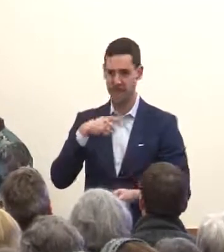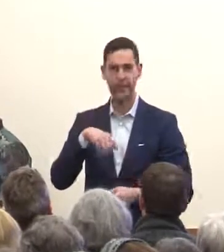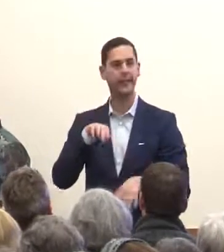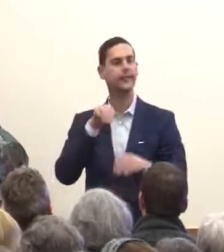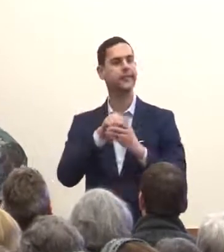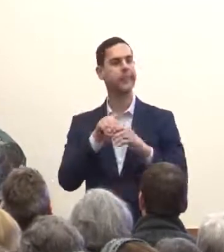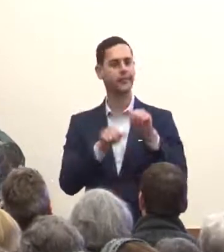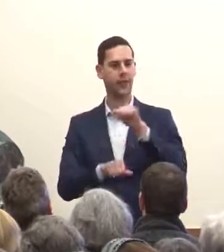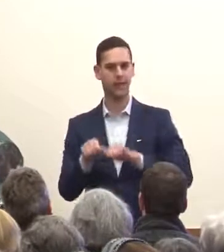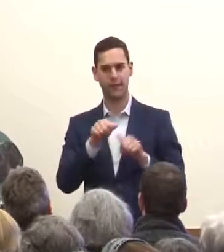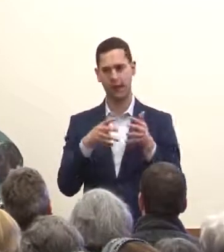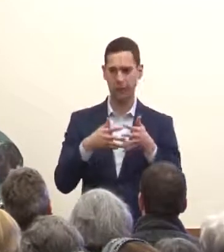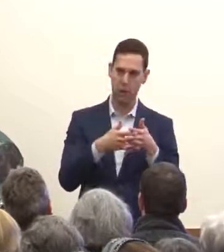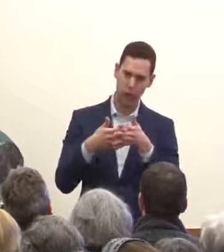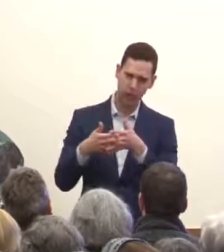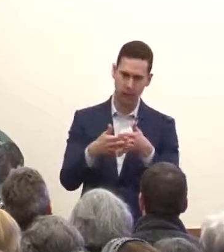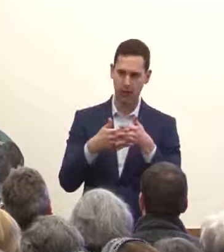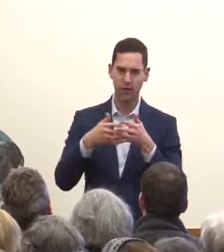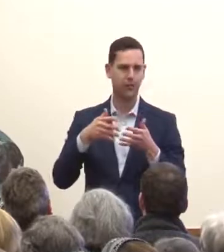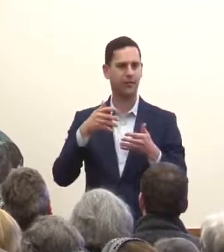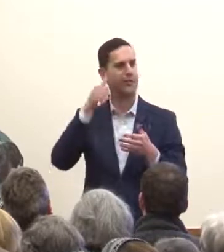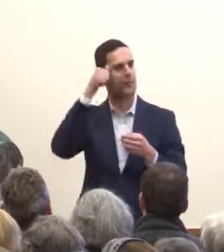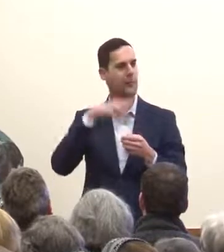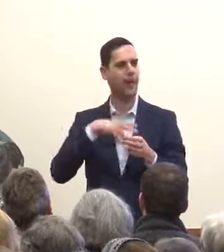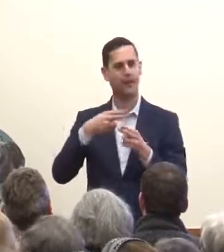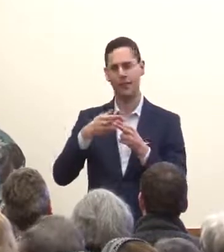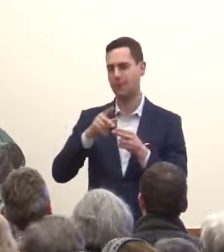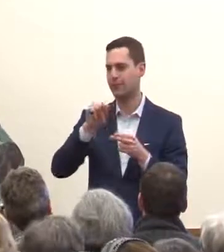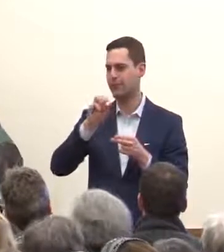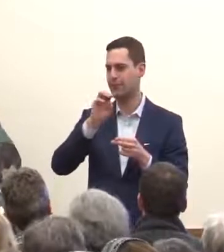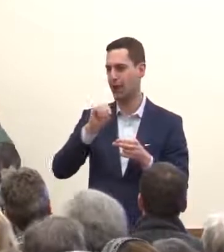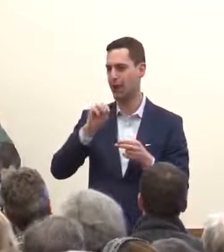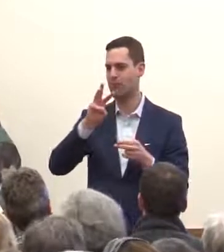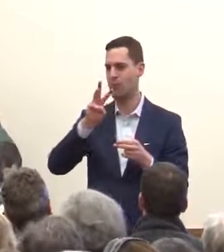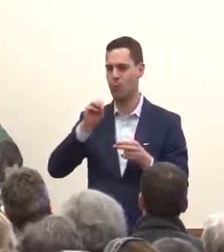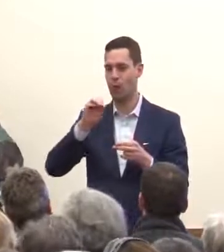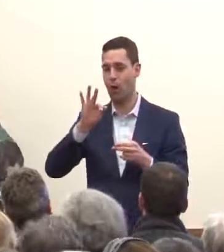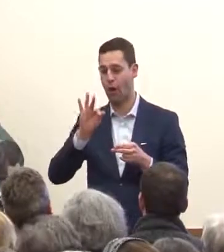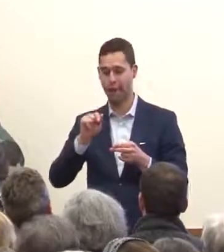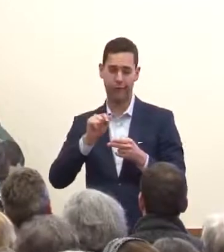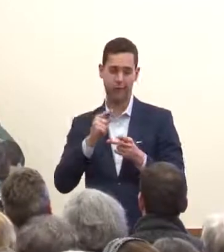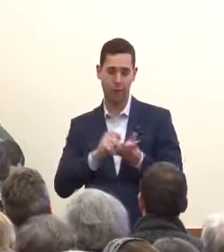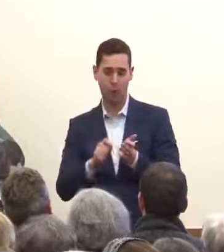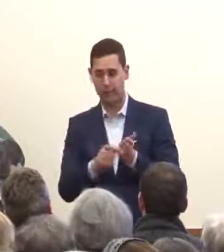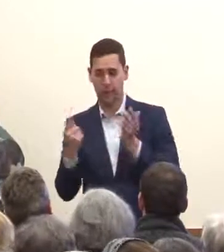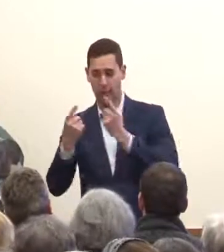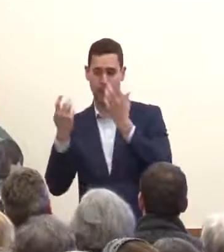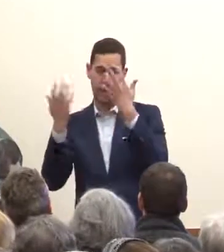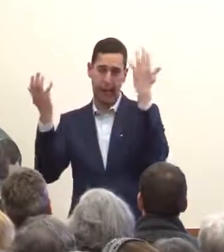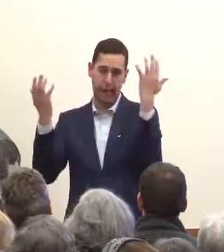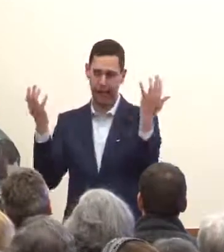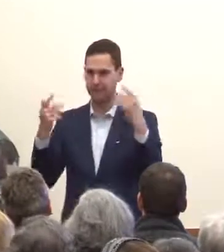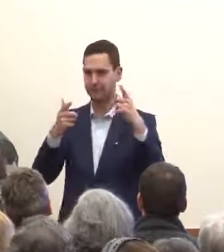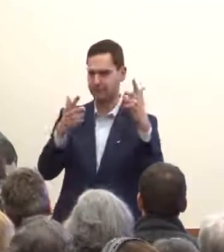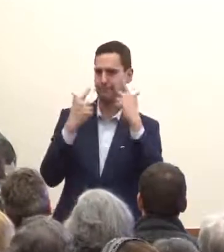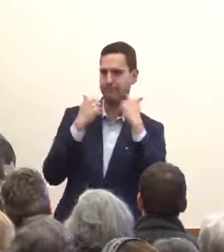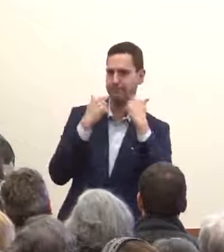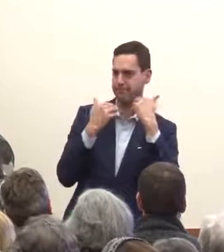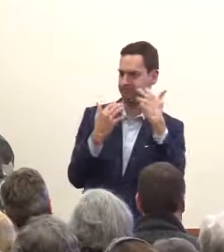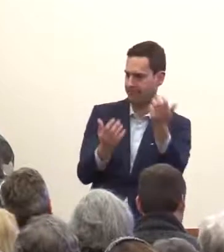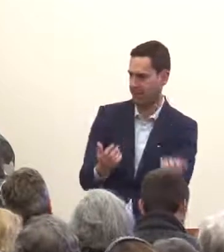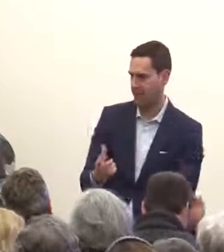Scientific American, a certain Tom Wolfe wrote a certain something. So a lot has been going